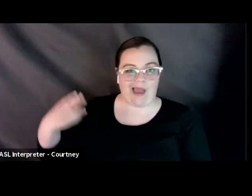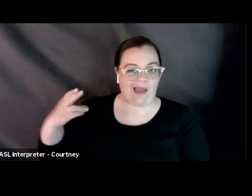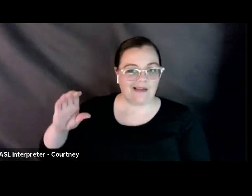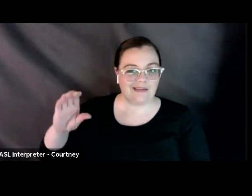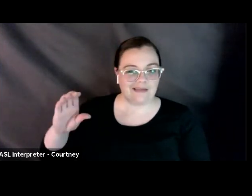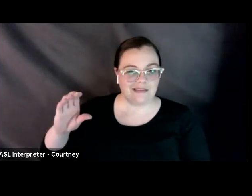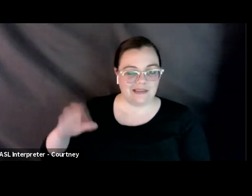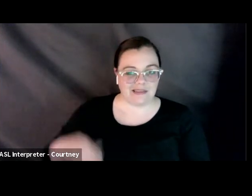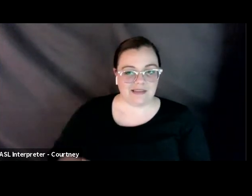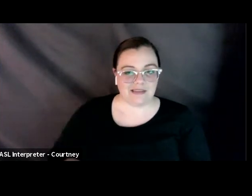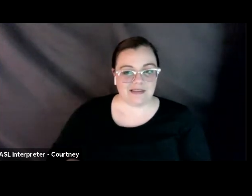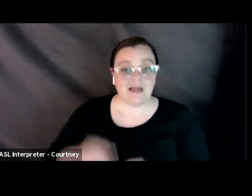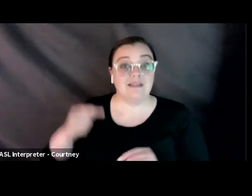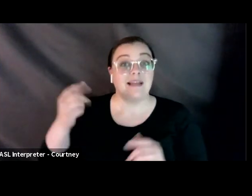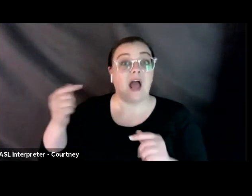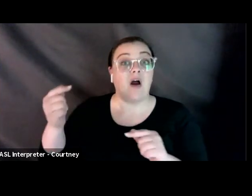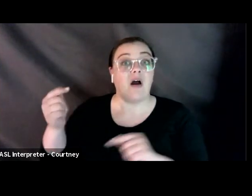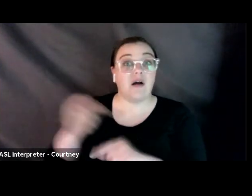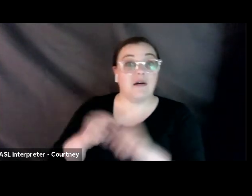Back down.